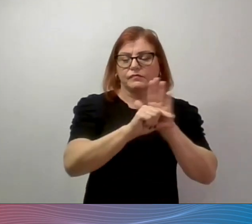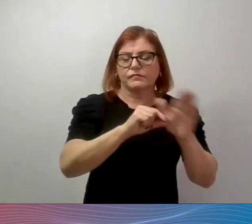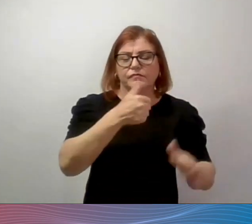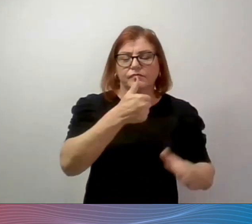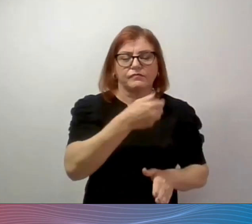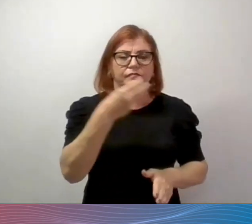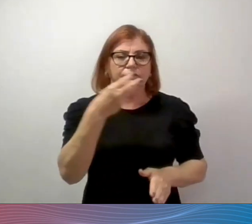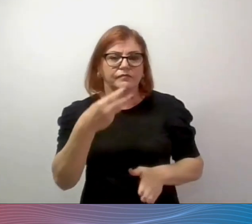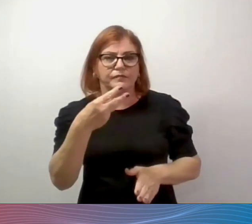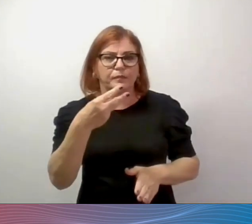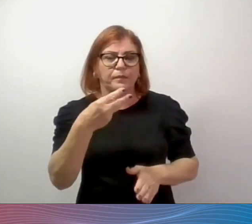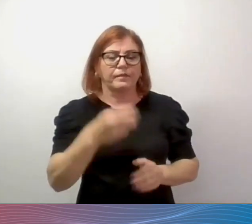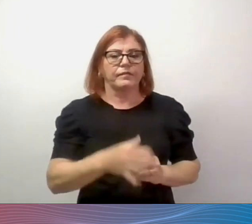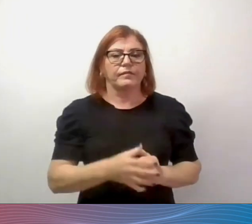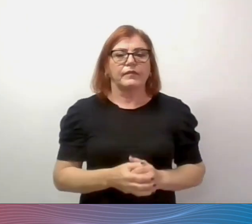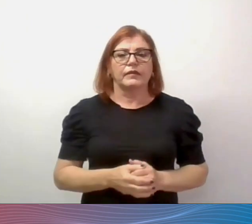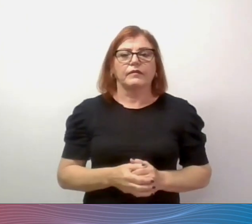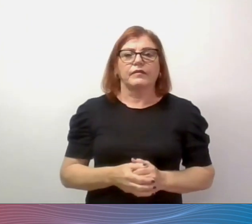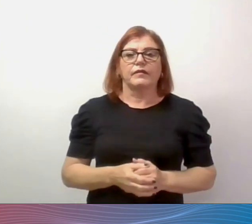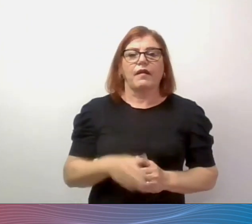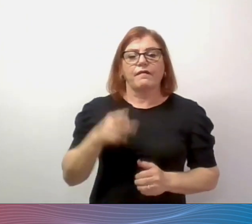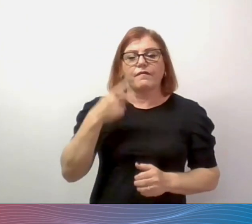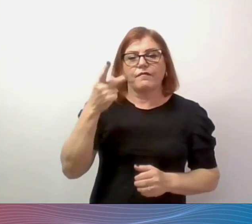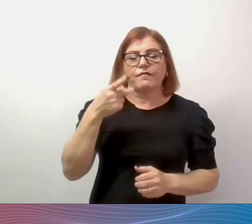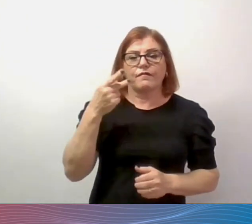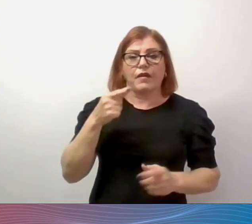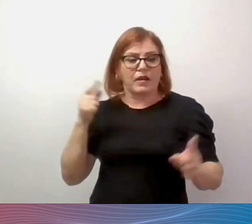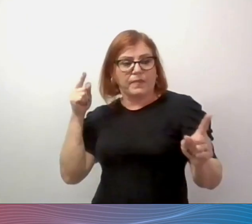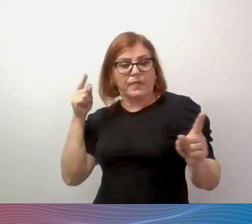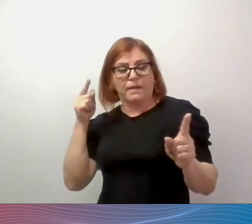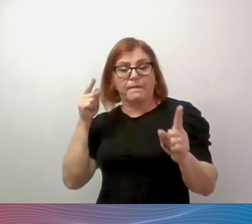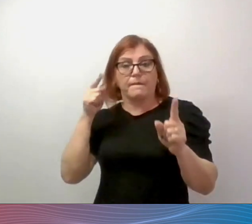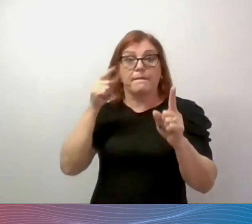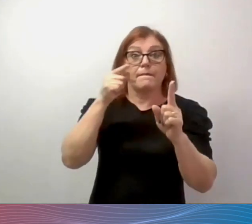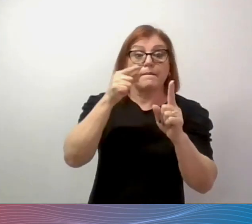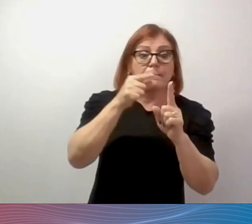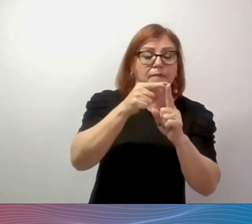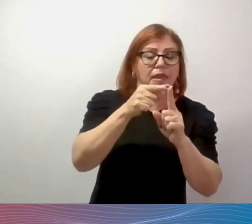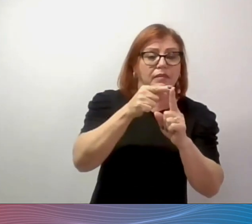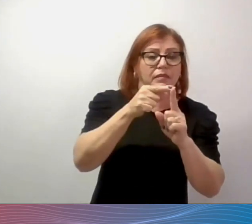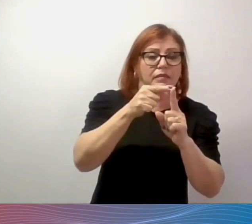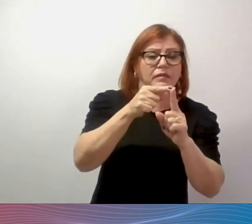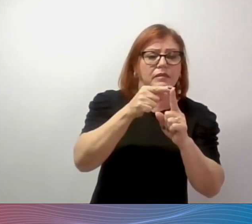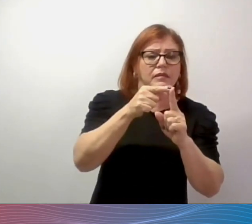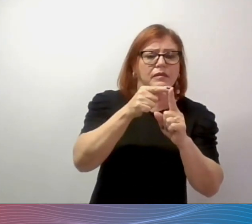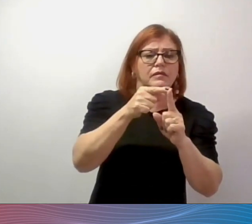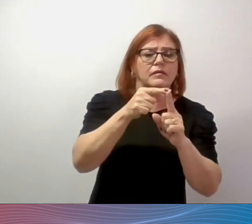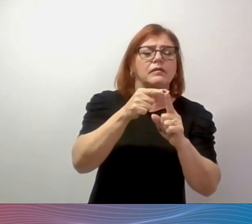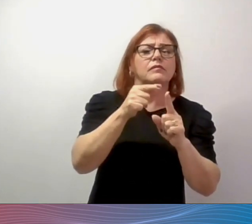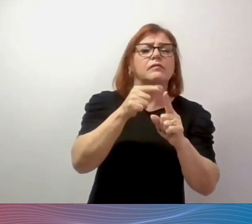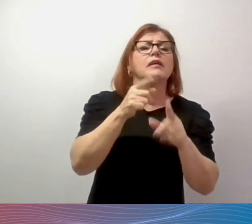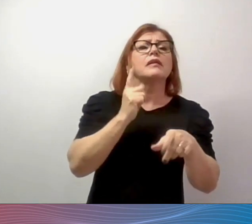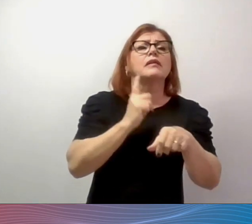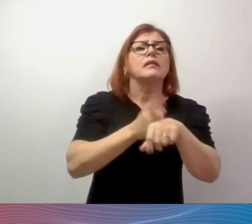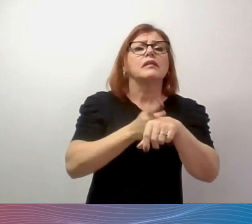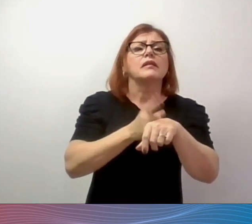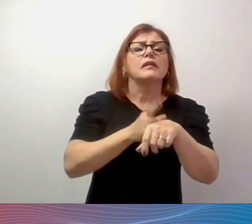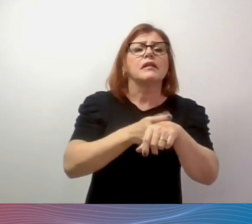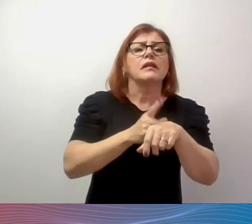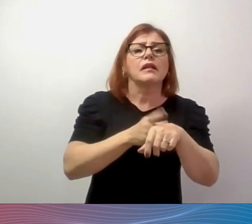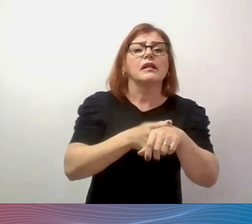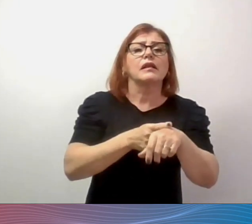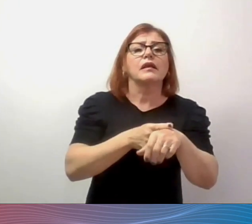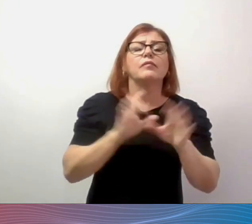versículo 13 fala da meta, até quando vai acontecer isso? Verse 13 talks about the